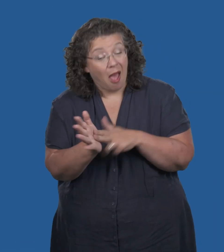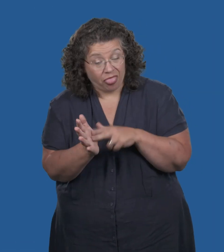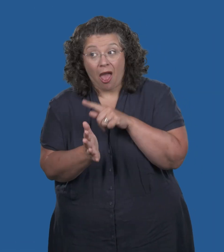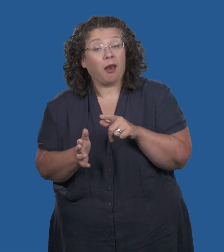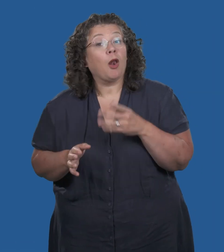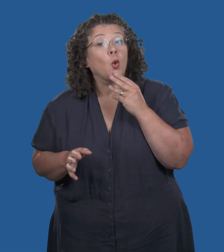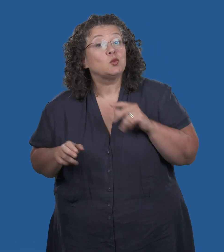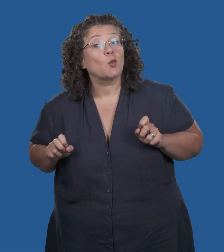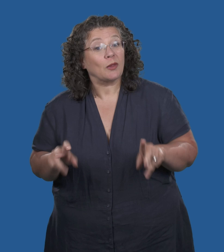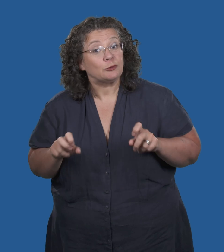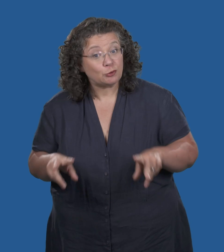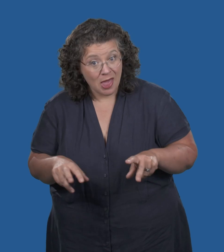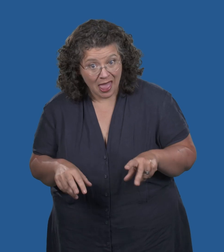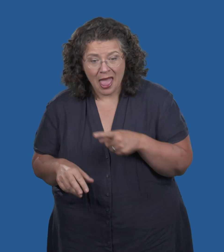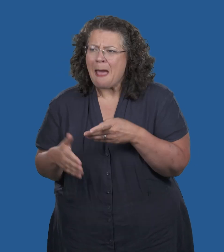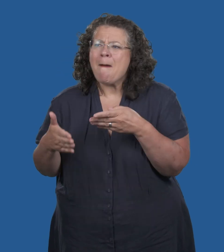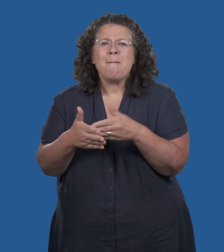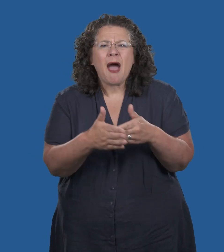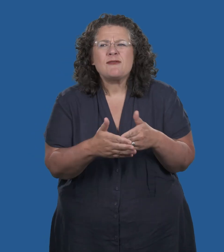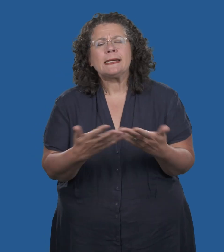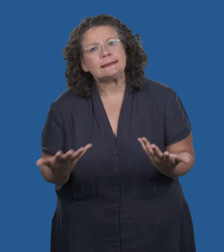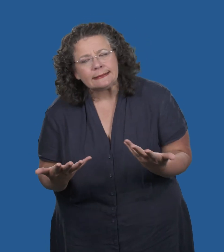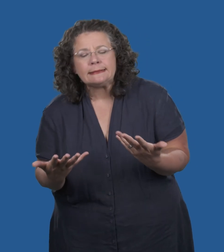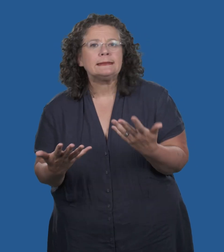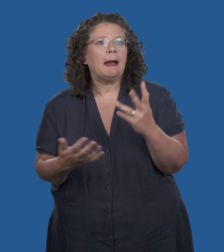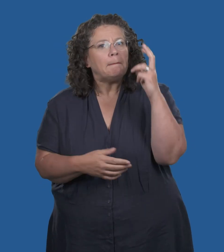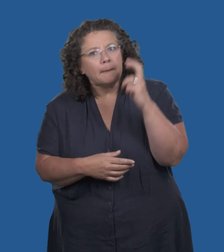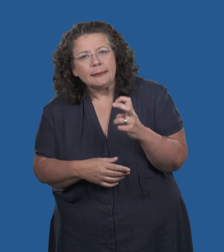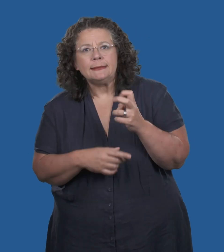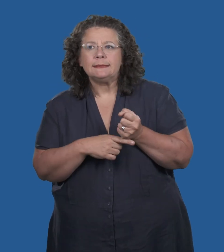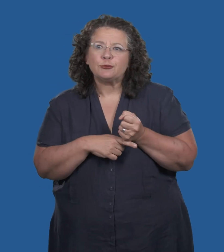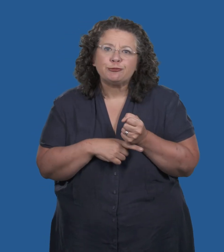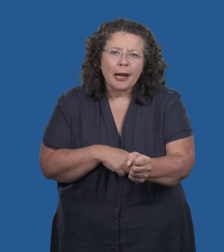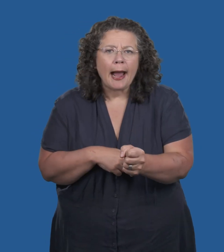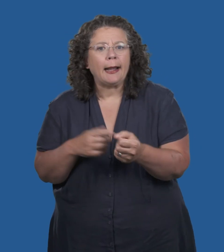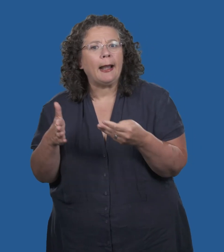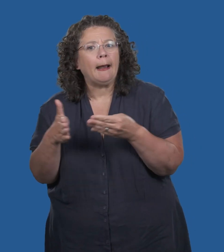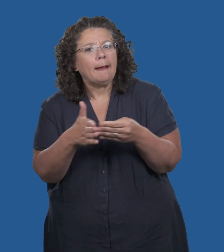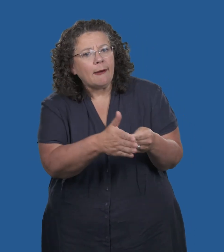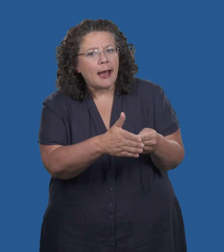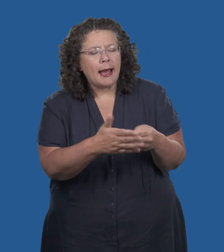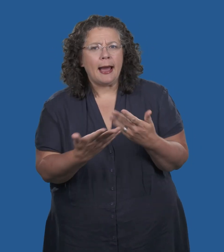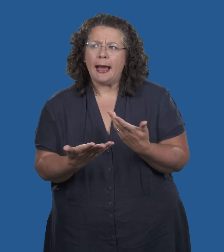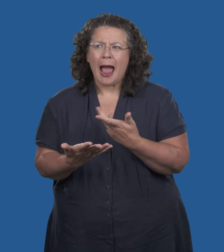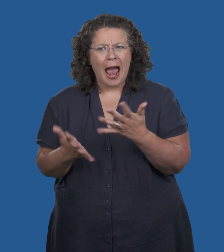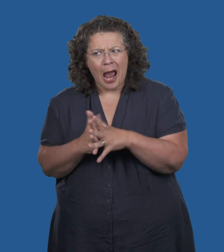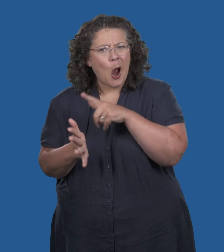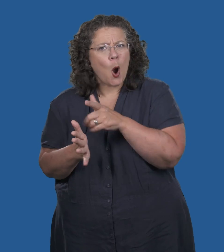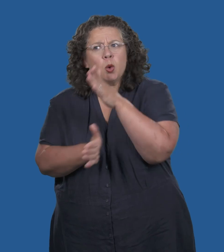Bethan is a wheelchair user and faces barriers to the use of public transport to